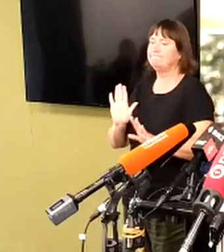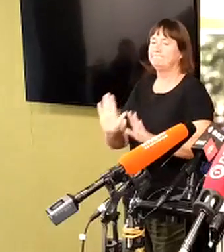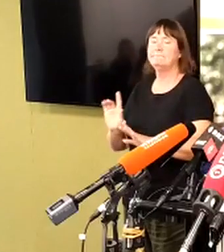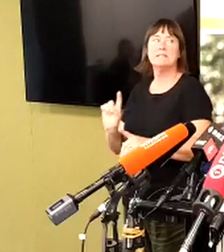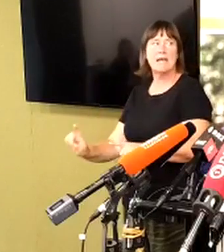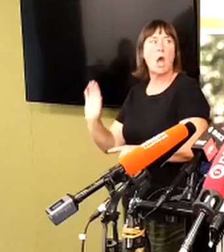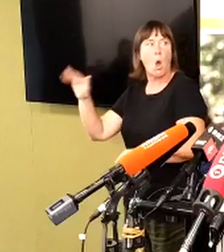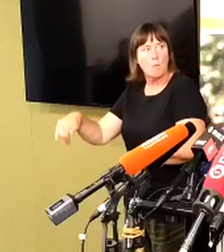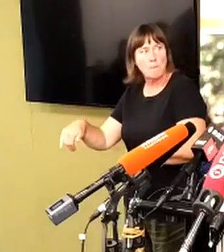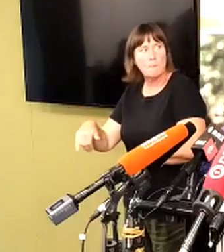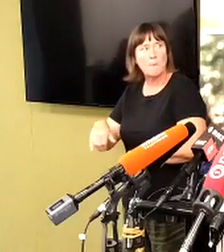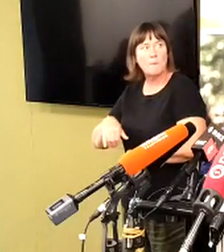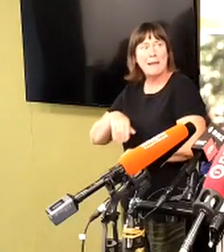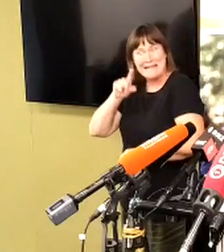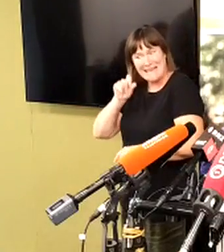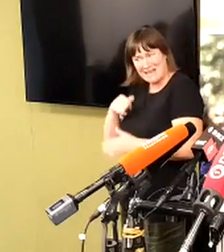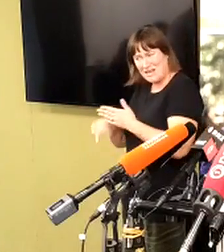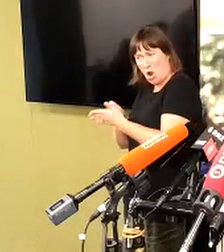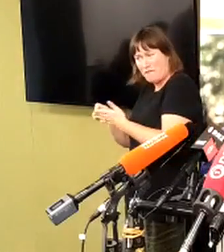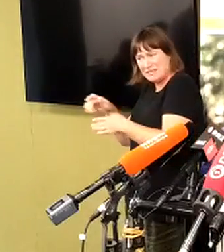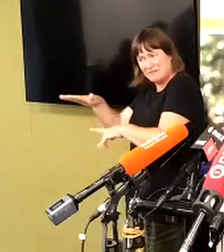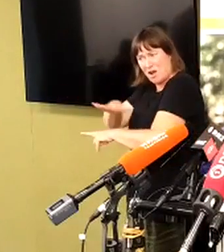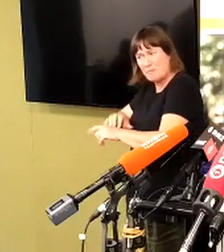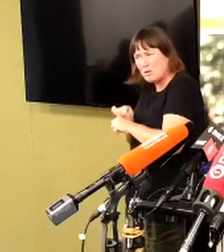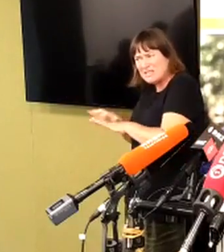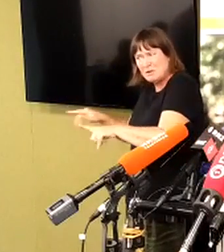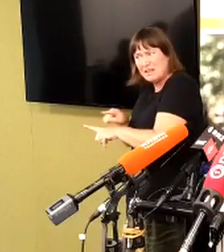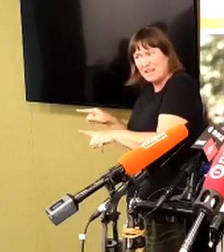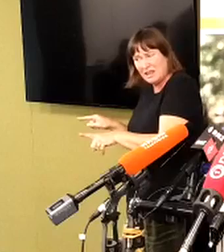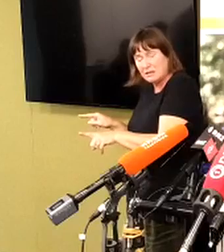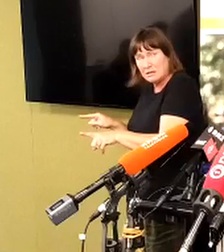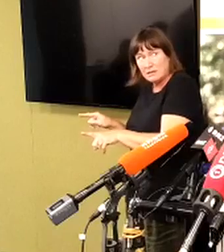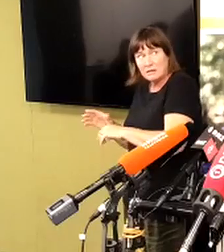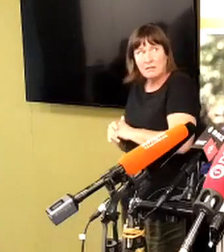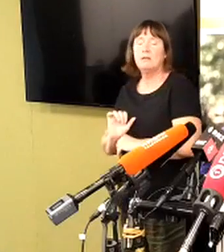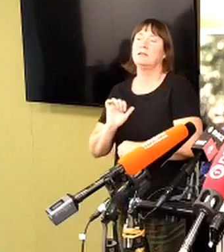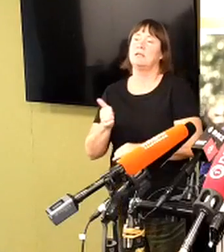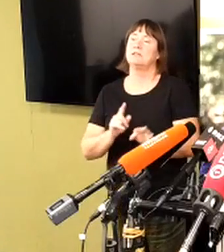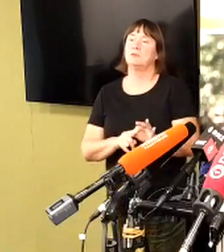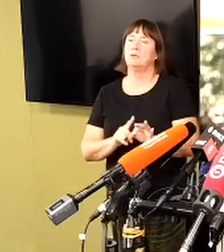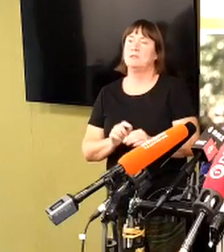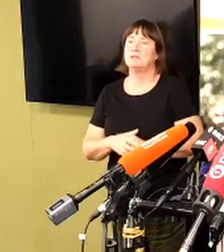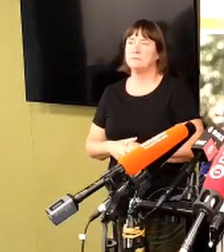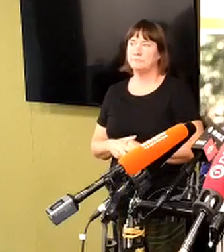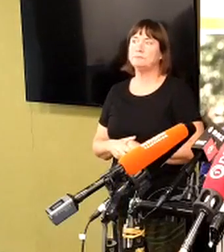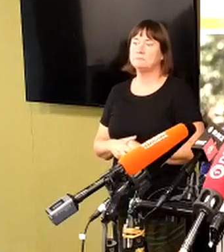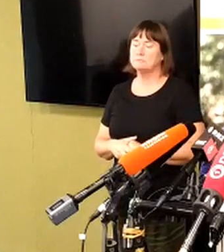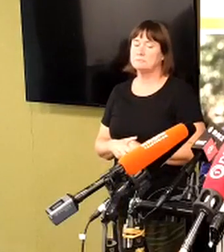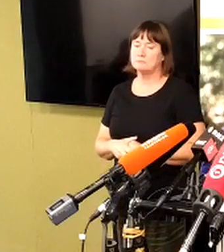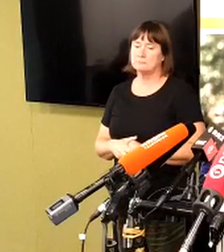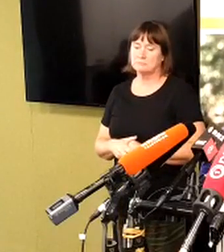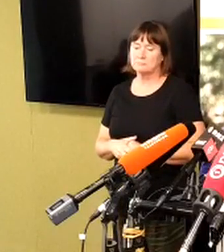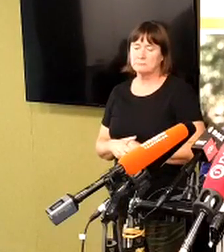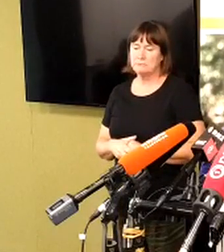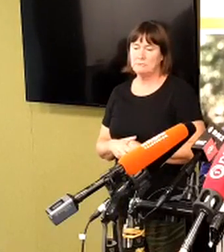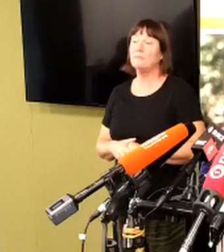it that likely to be able to spread in an office if someone went to work sick? It's a really good question, and what I would point to